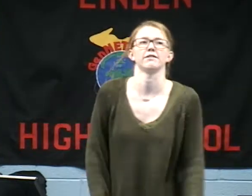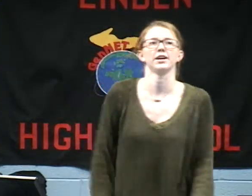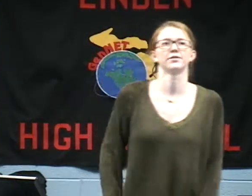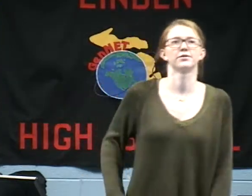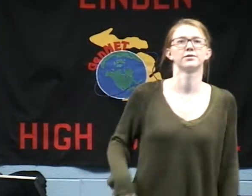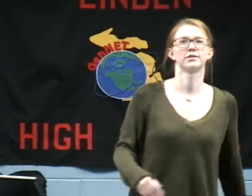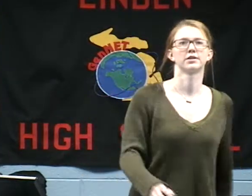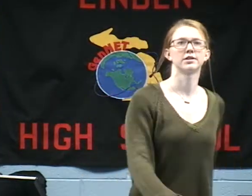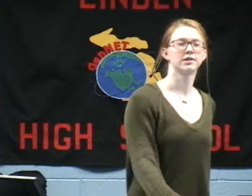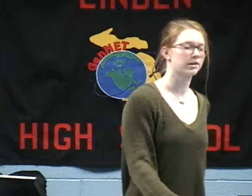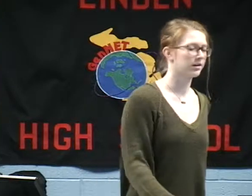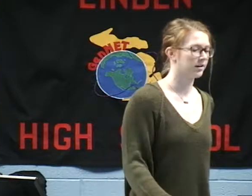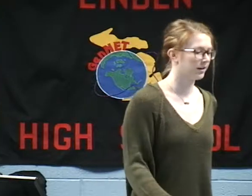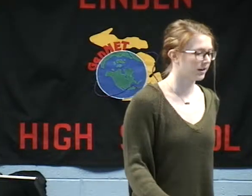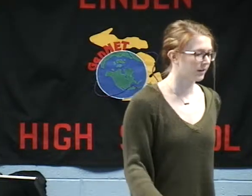it.